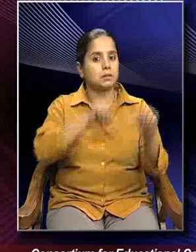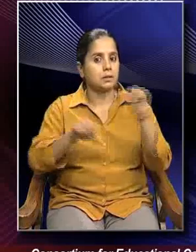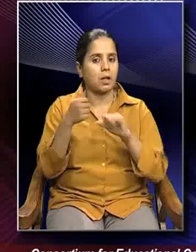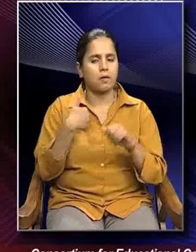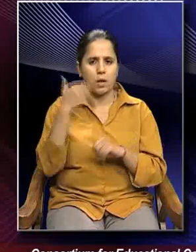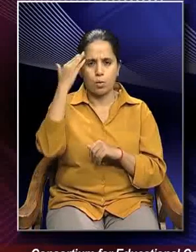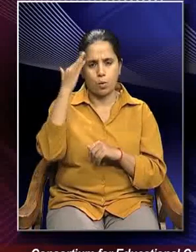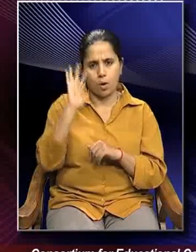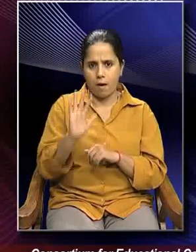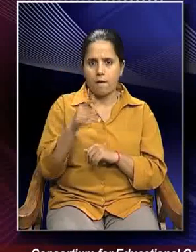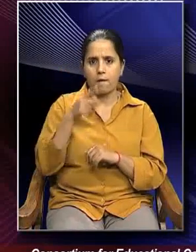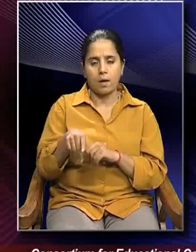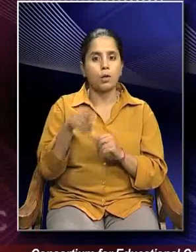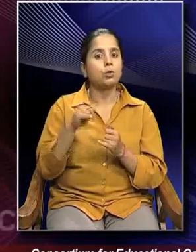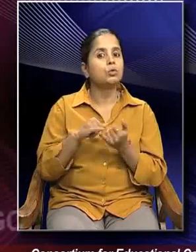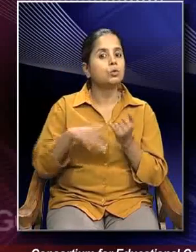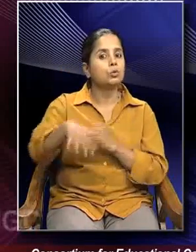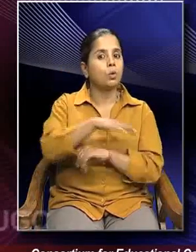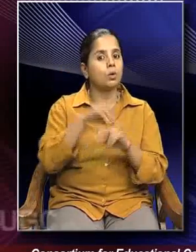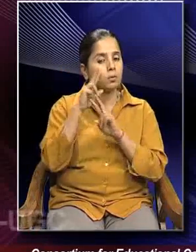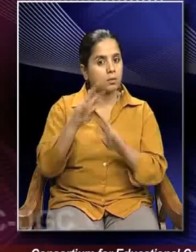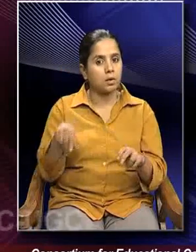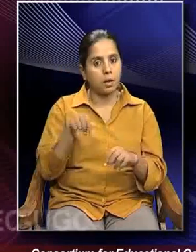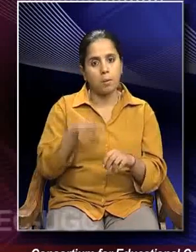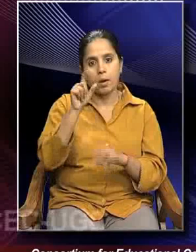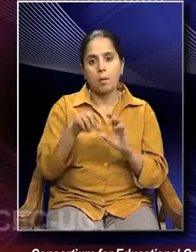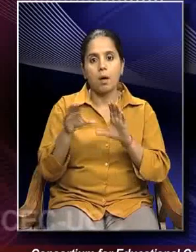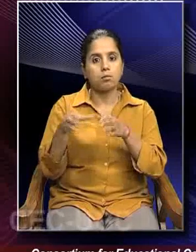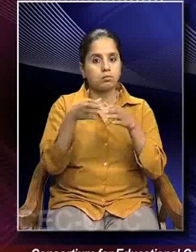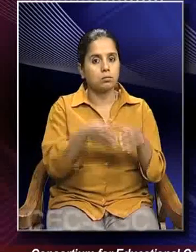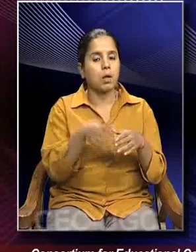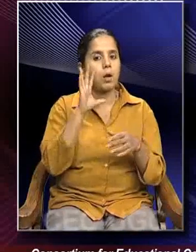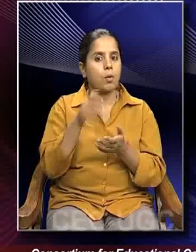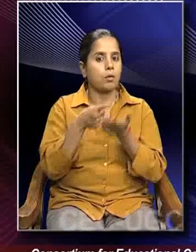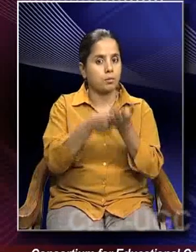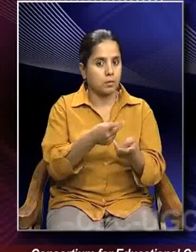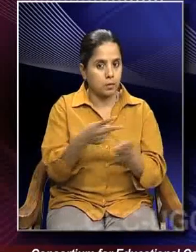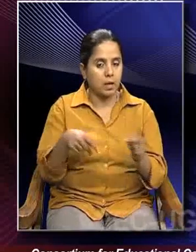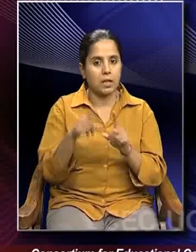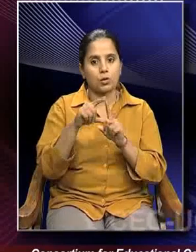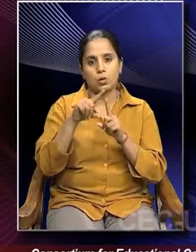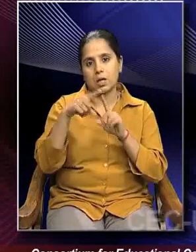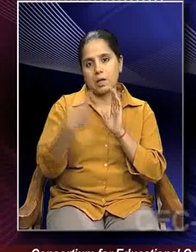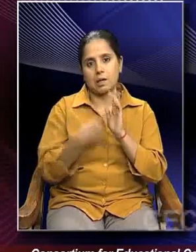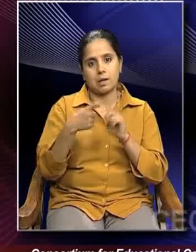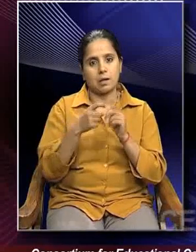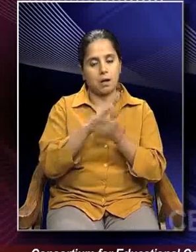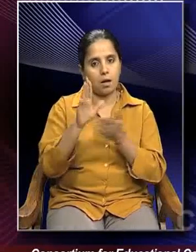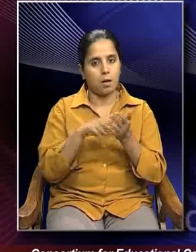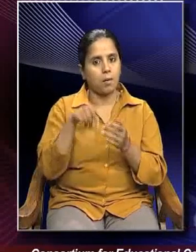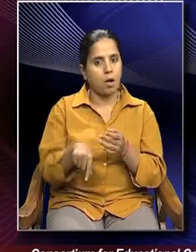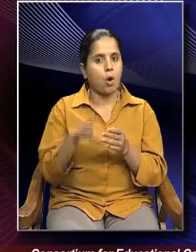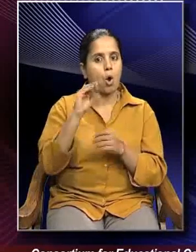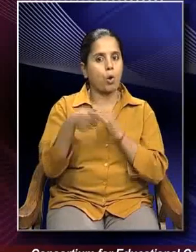that sociologists were giving significance to the collective. If we look into Durkheim's organic